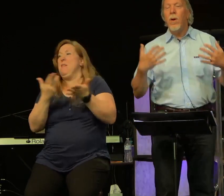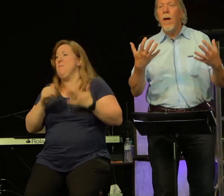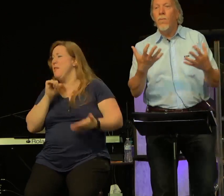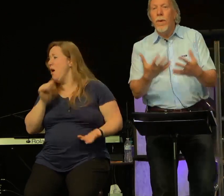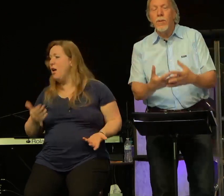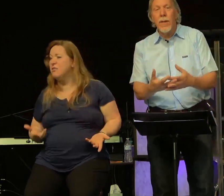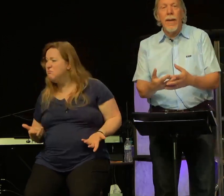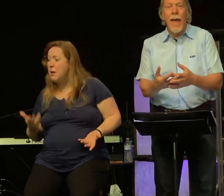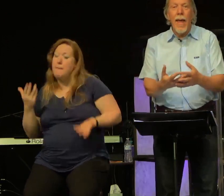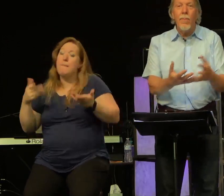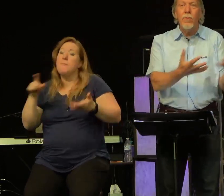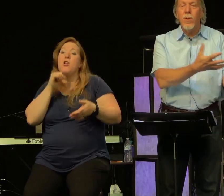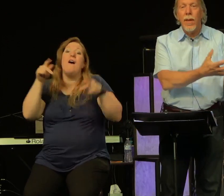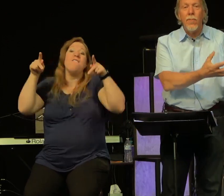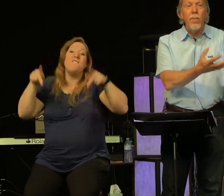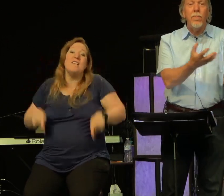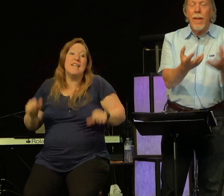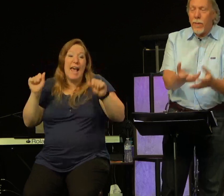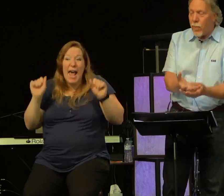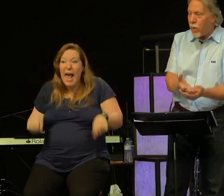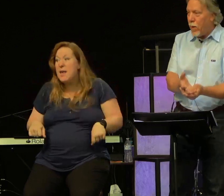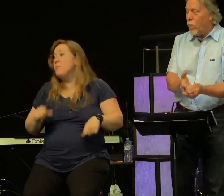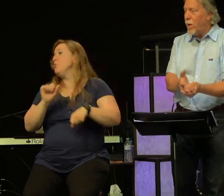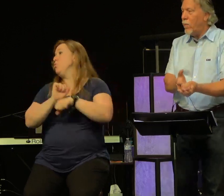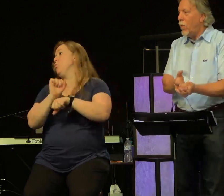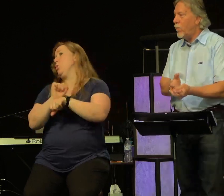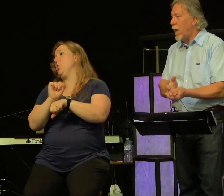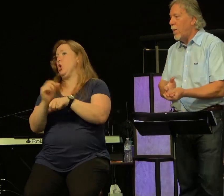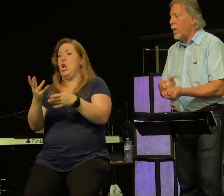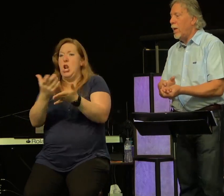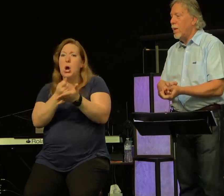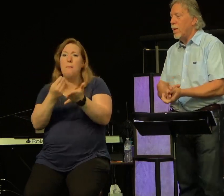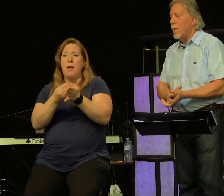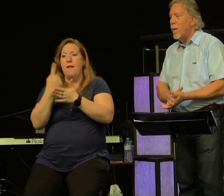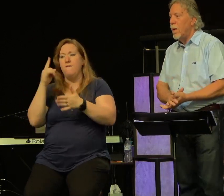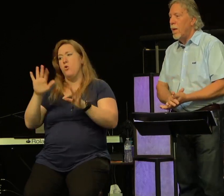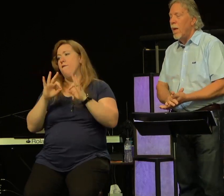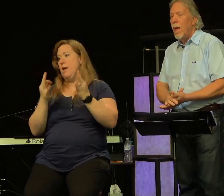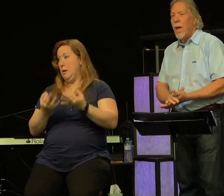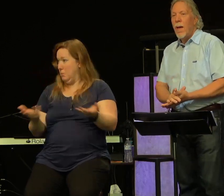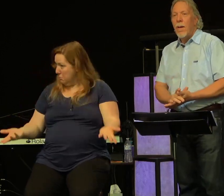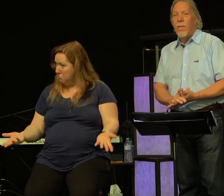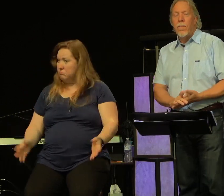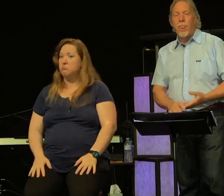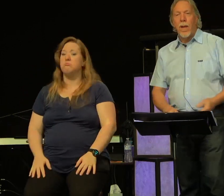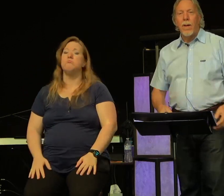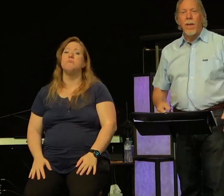Maybe you're not physically able to even be the breadwinner for your family.